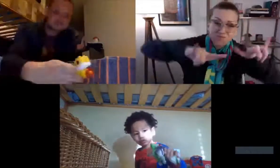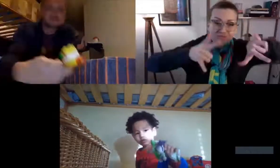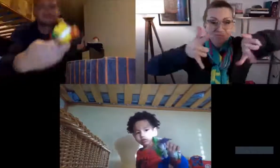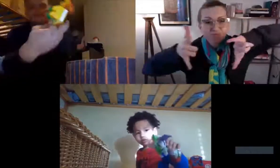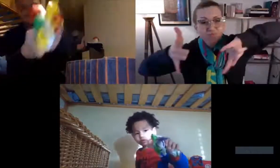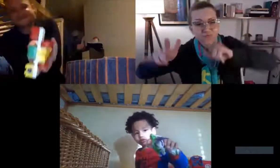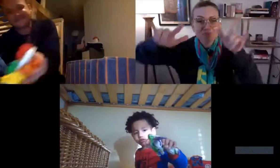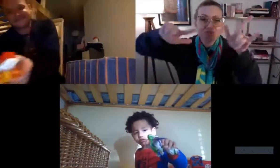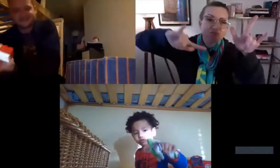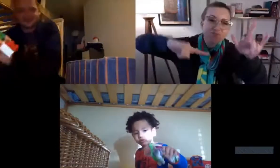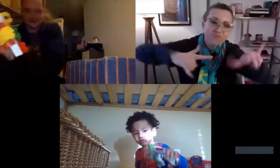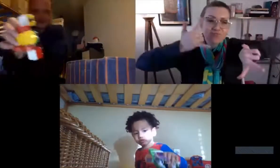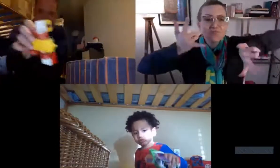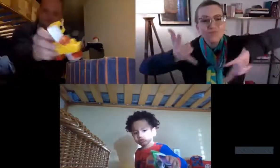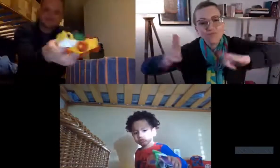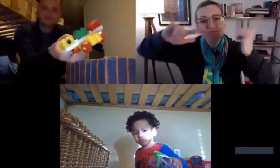Bradley and Suli are flying together.